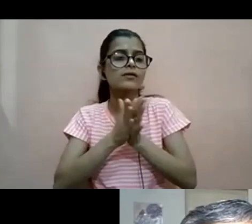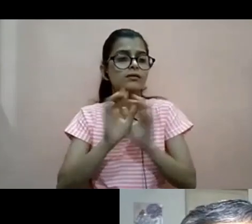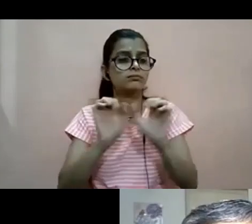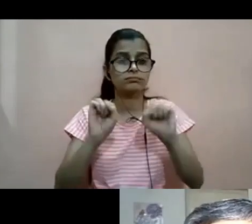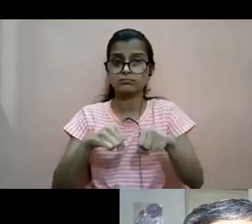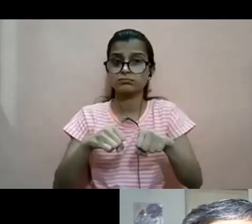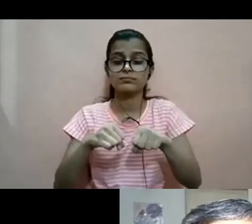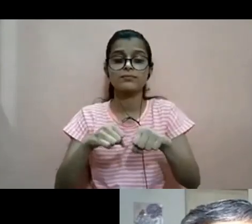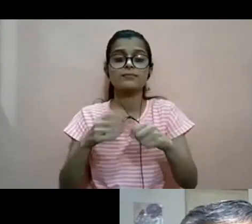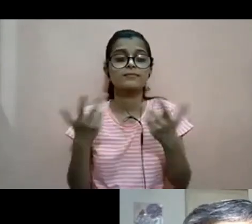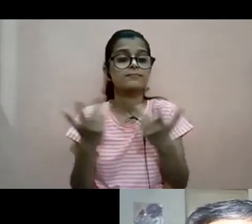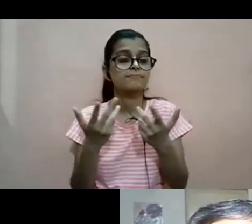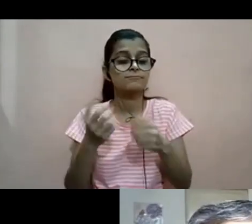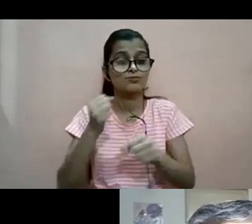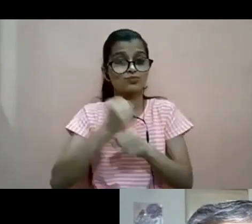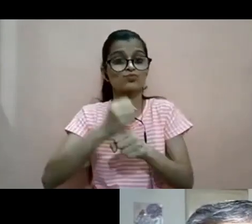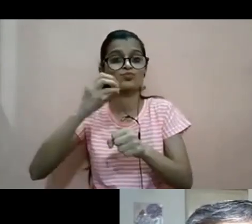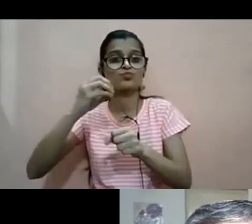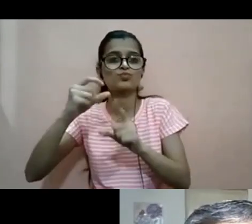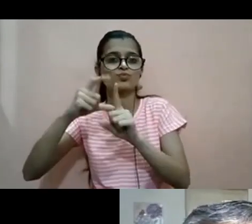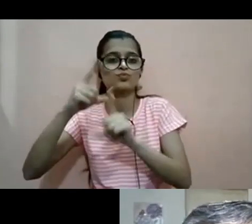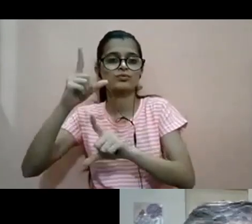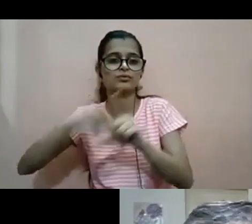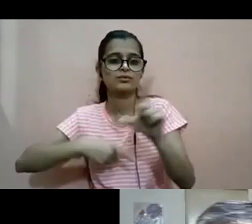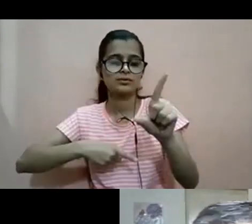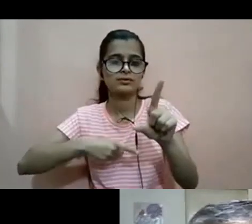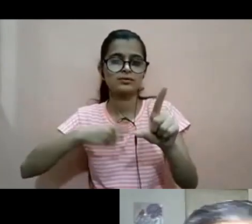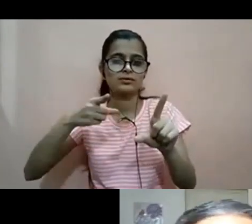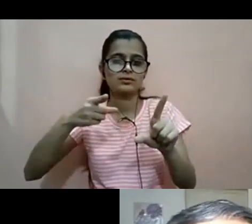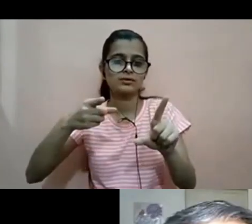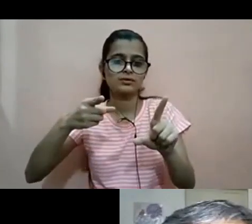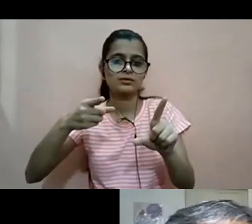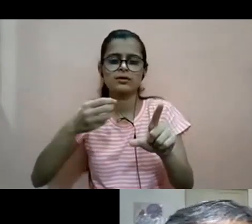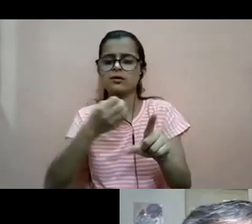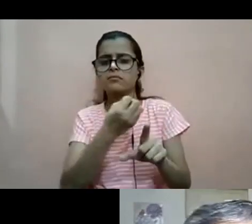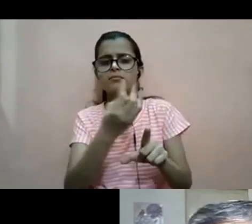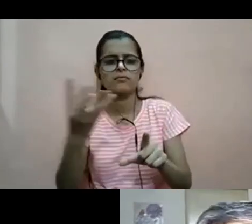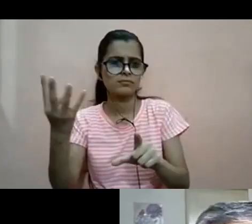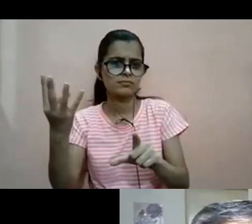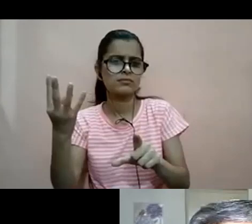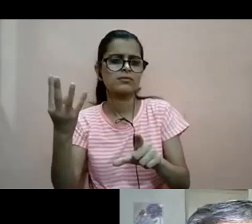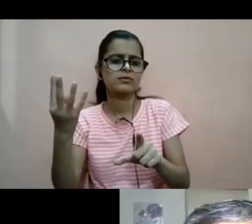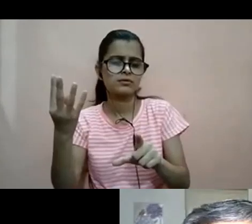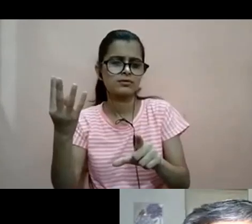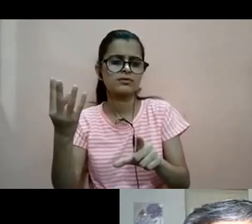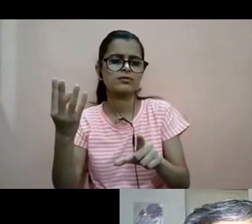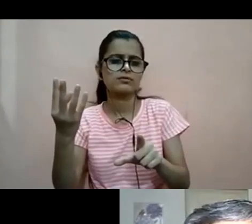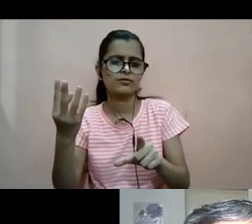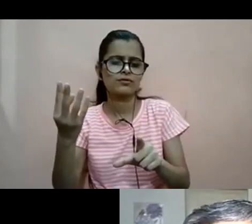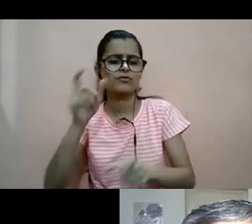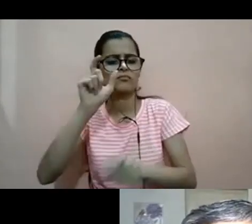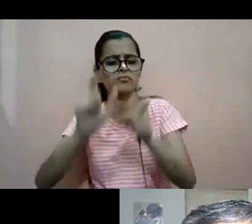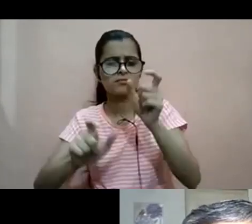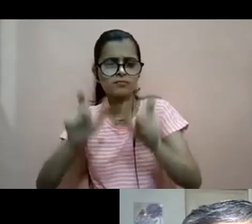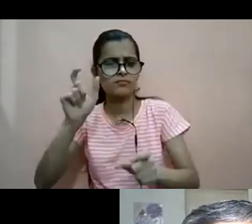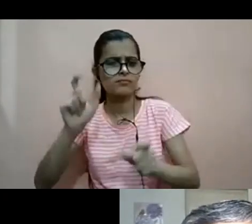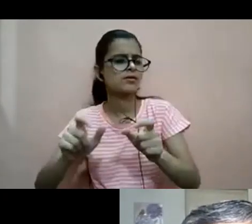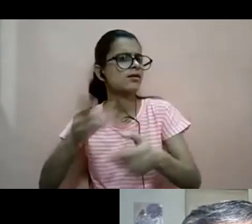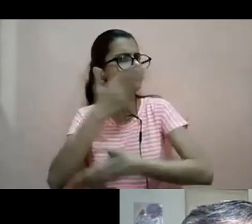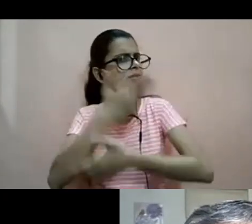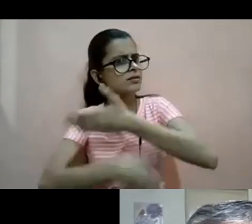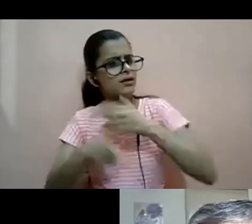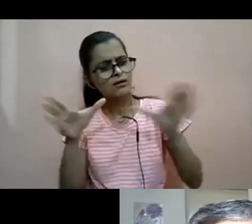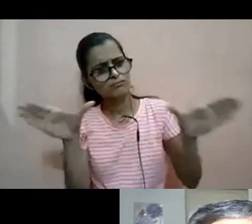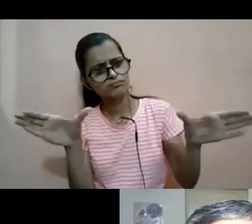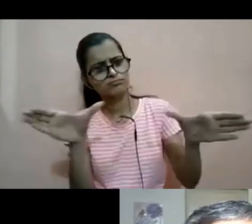Dan Goodley also, like everybody, like many of us, let's just put it like many of us, looks at disability